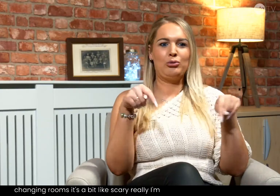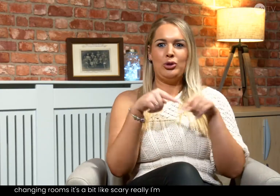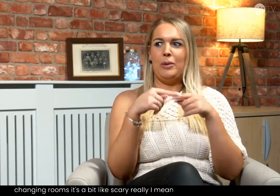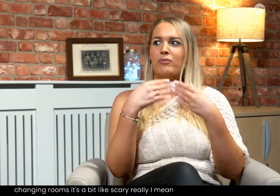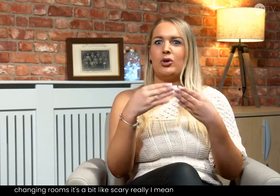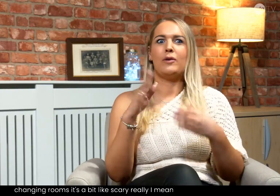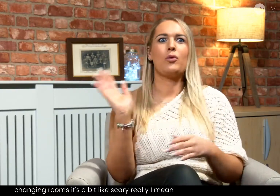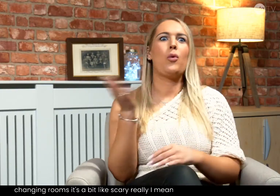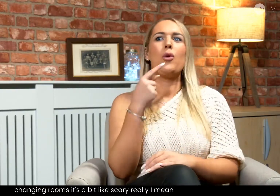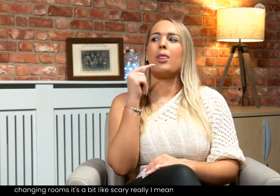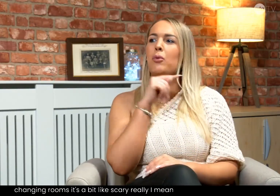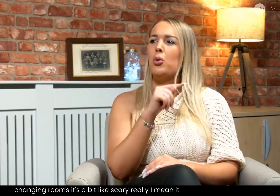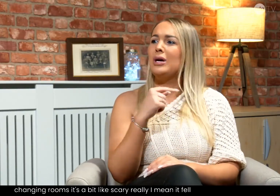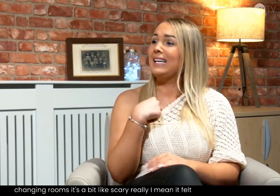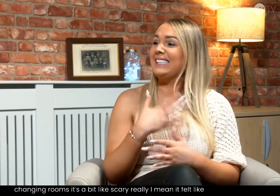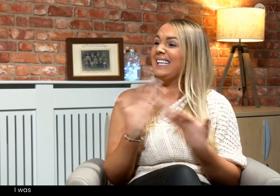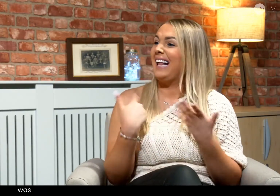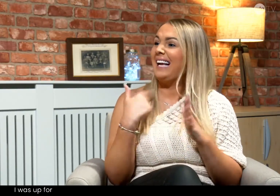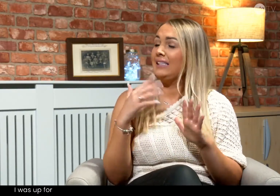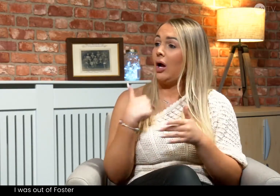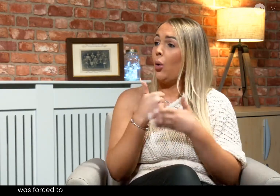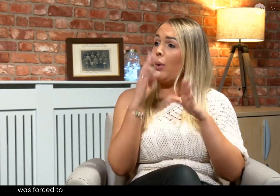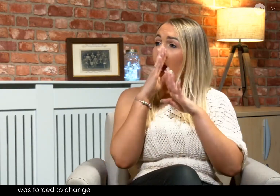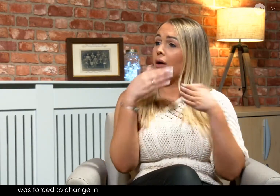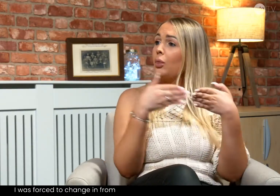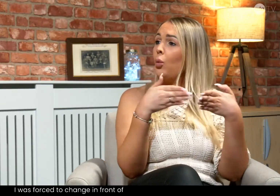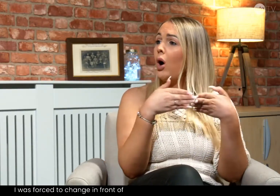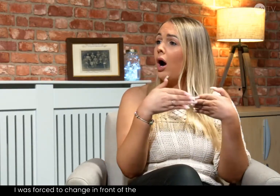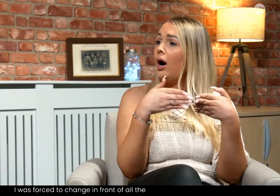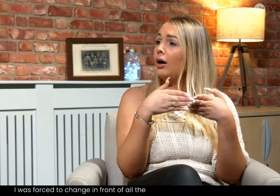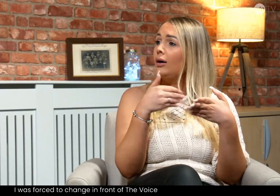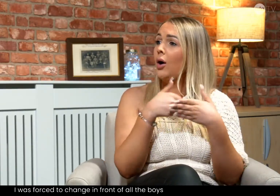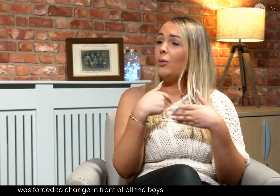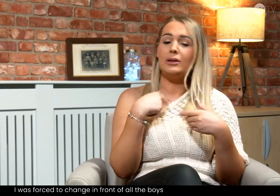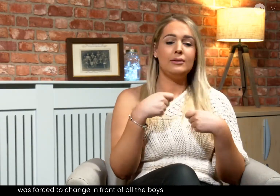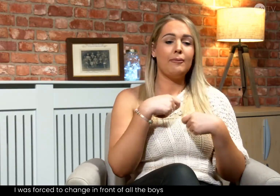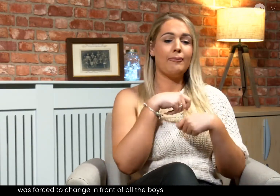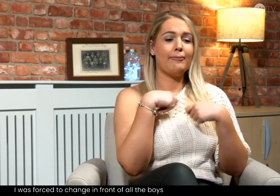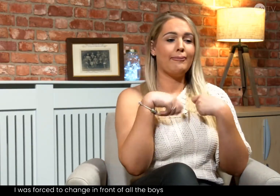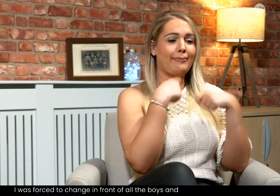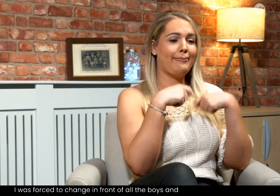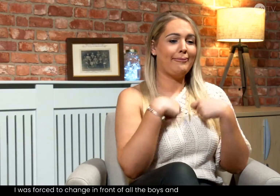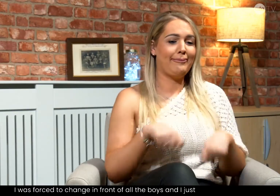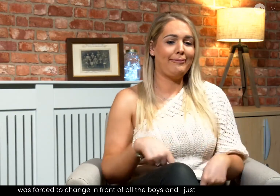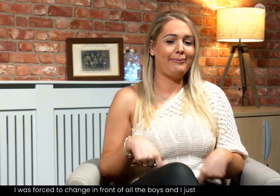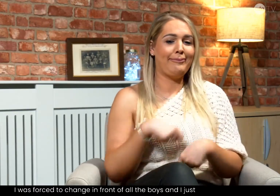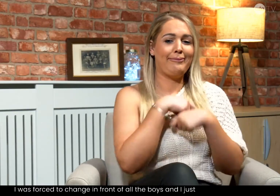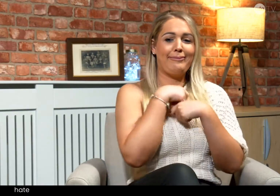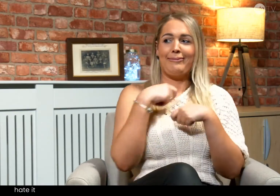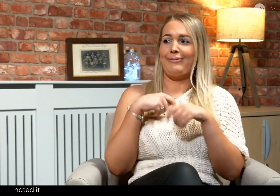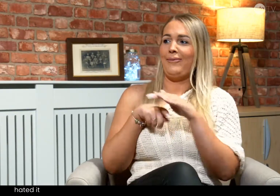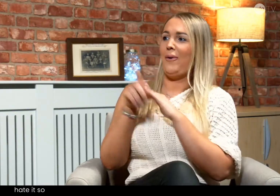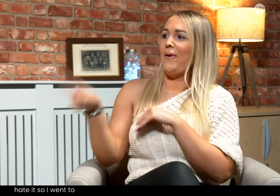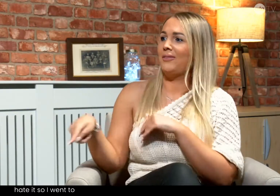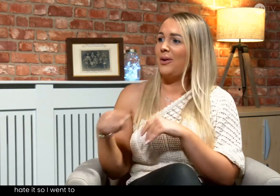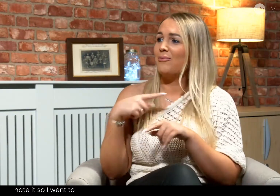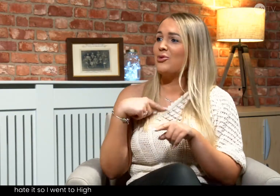felt like I was sort of forced to change in front of all the boys. And I just hated it. So I went to hide in the corner and did it very